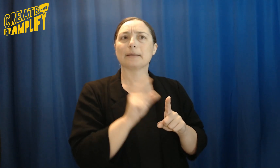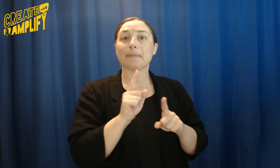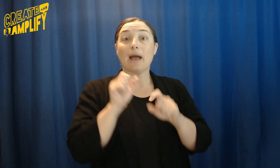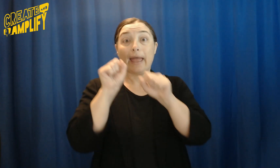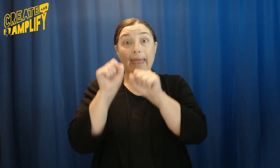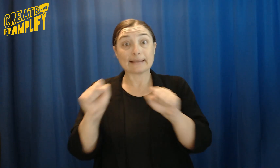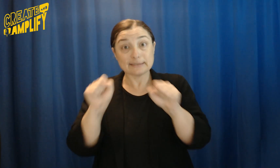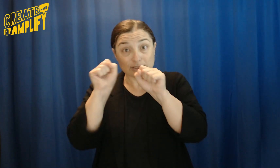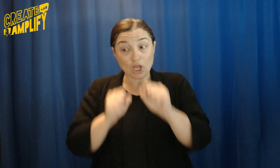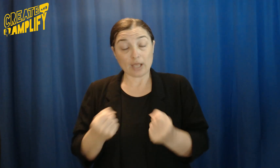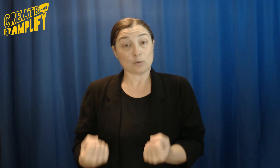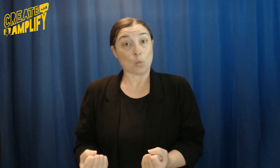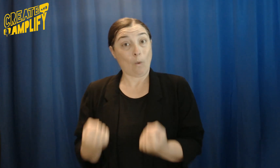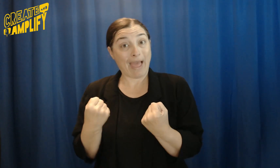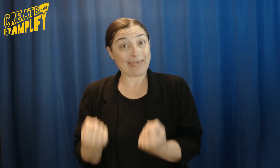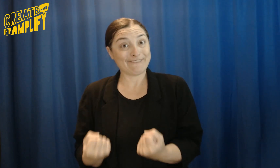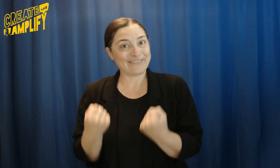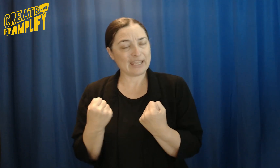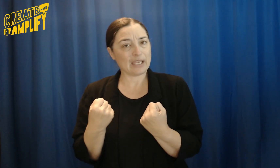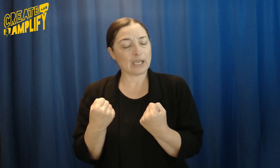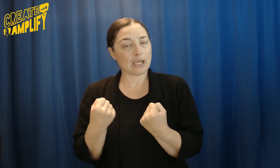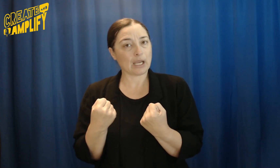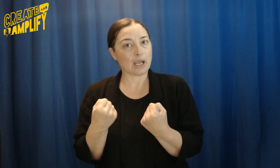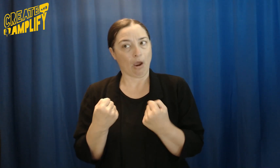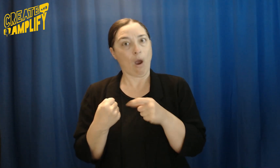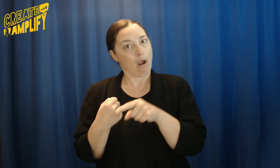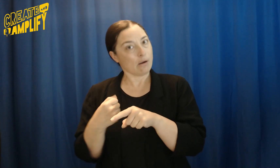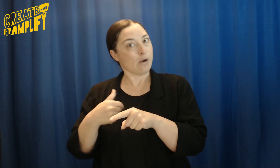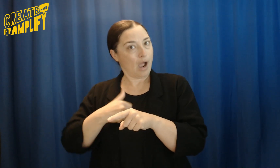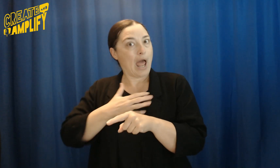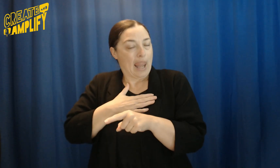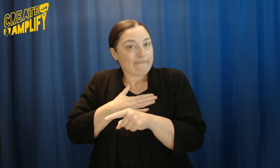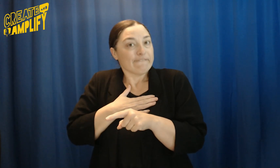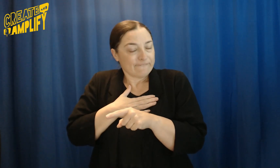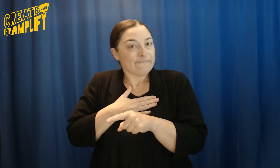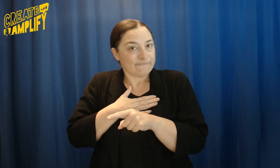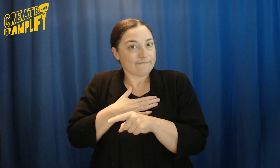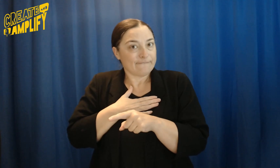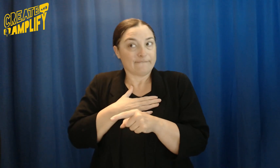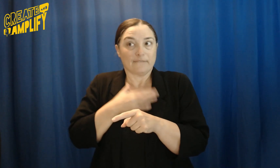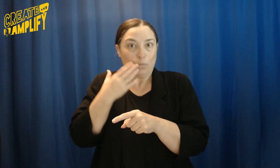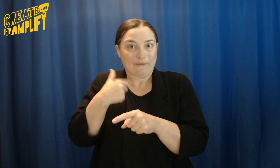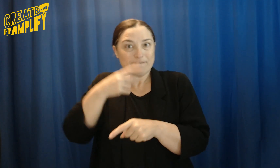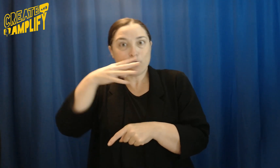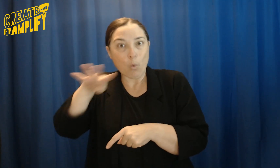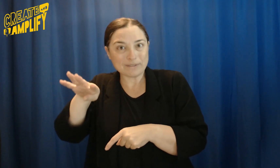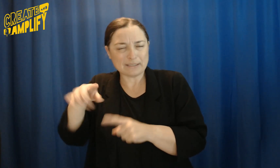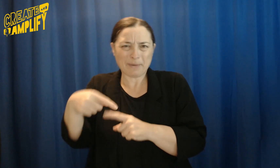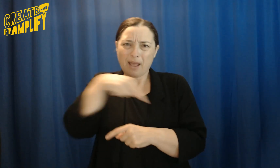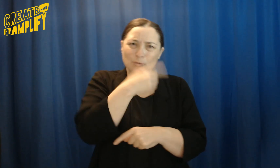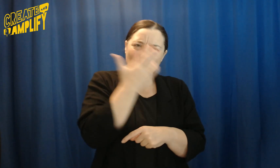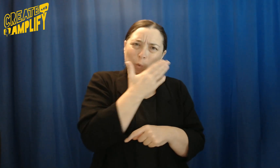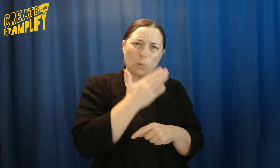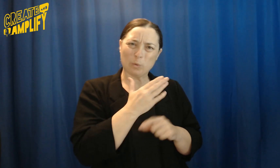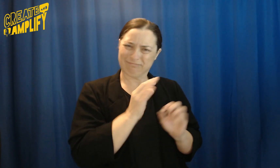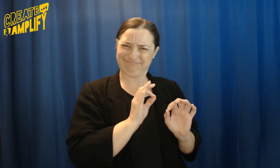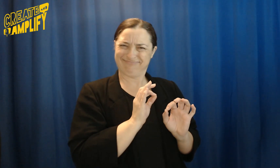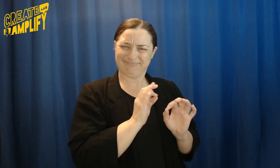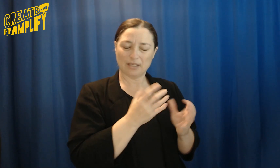weightlifting something that I really loved in my 40s. And I sent the email off to the Guardian